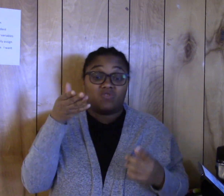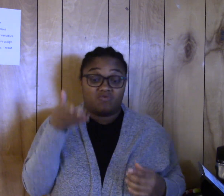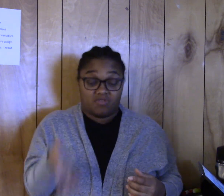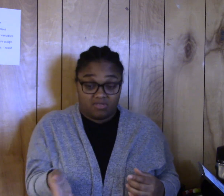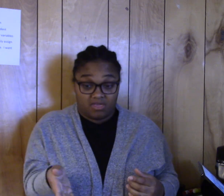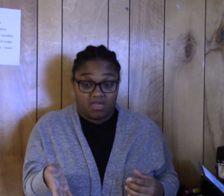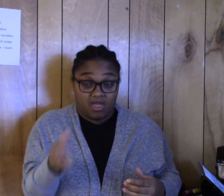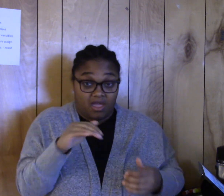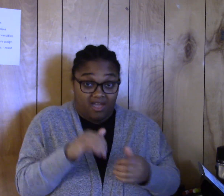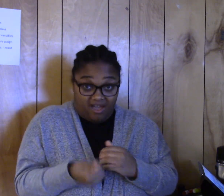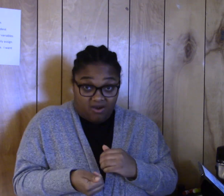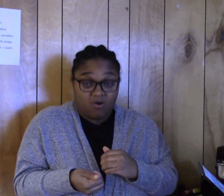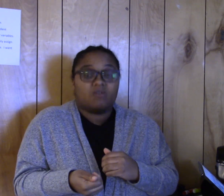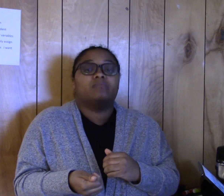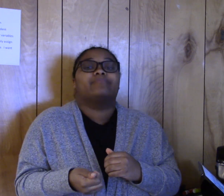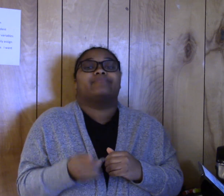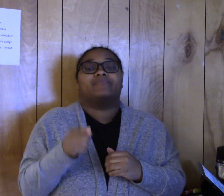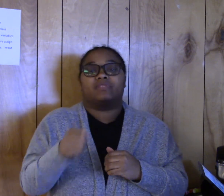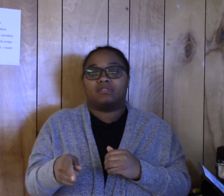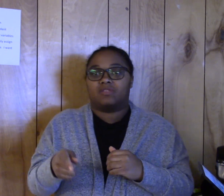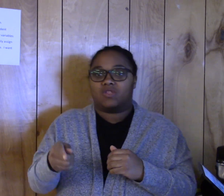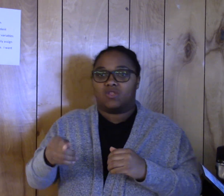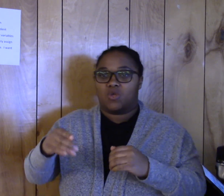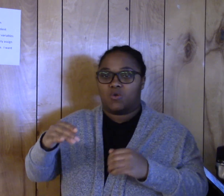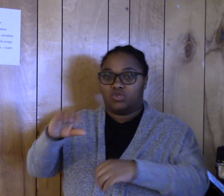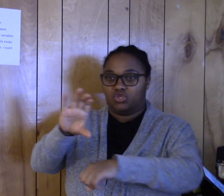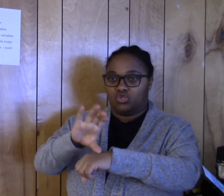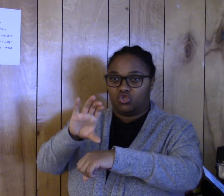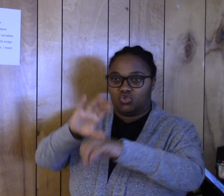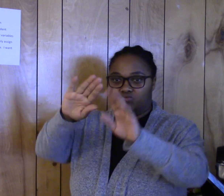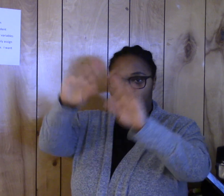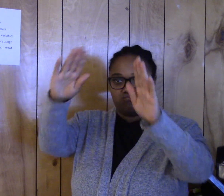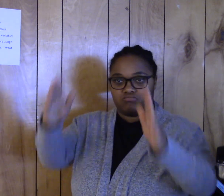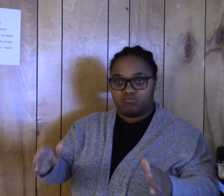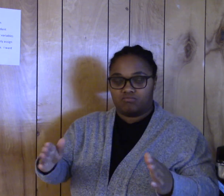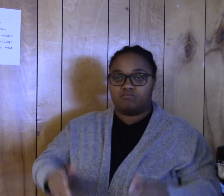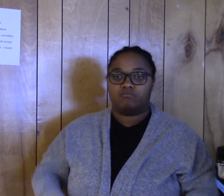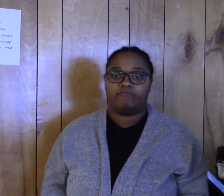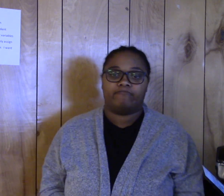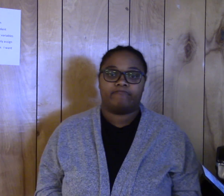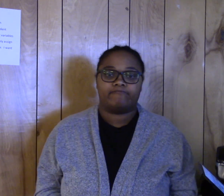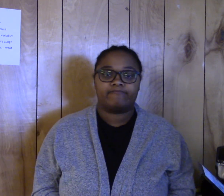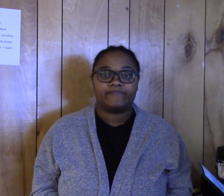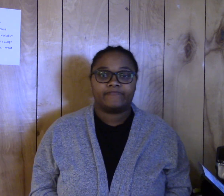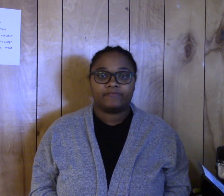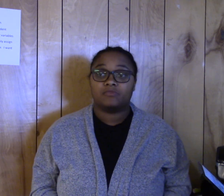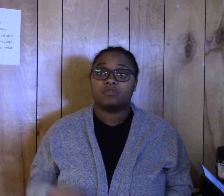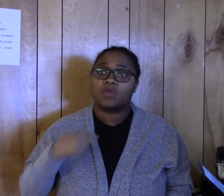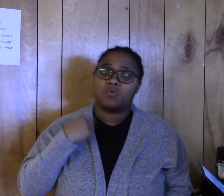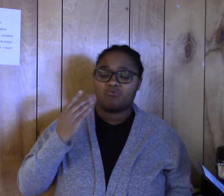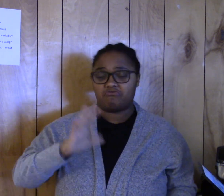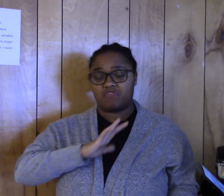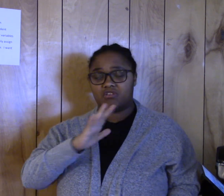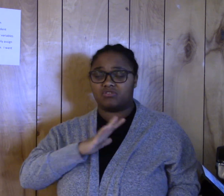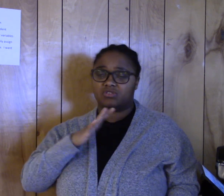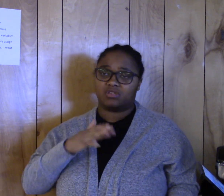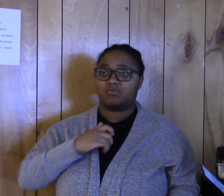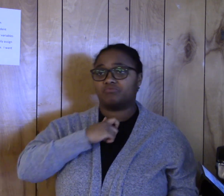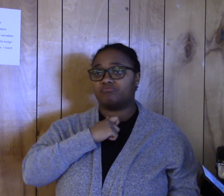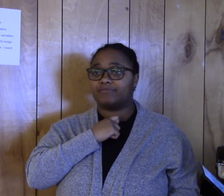of us there. We were being respectful and dressed up and all that kind of, wore a tie and everything. And it was just weird, and